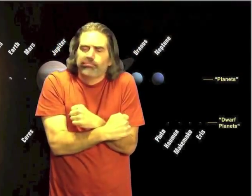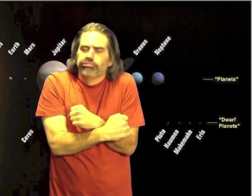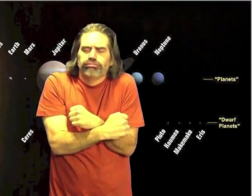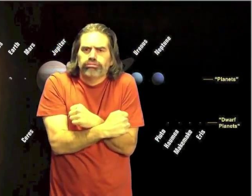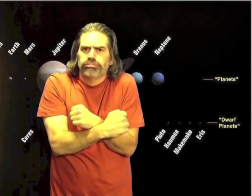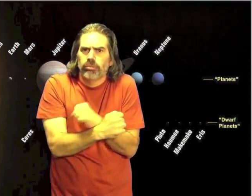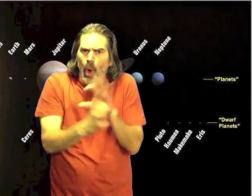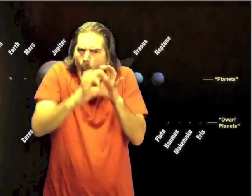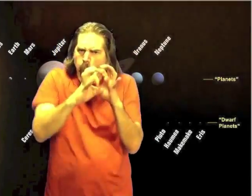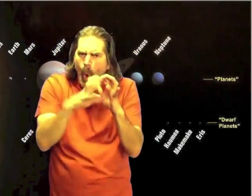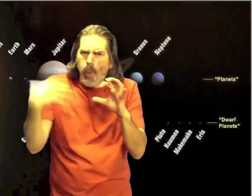cold.